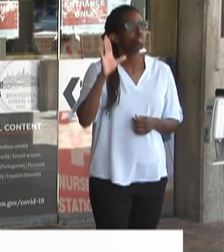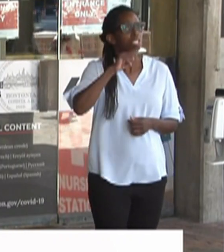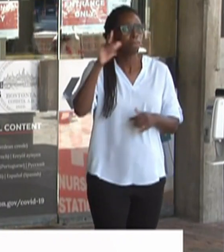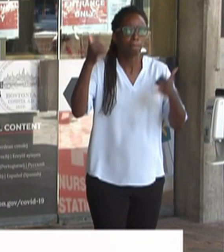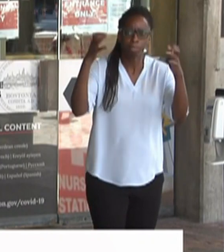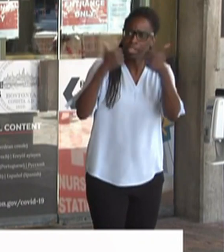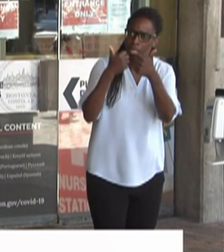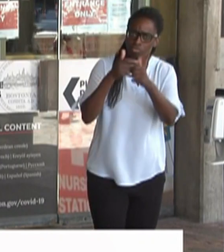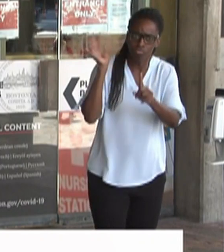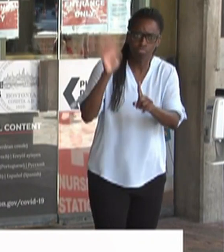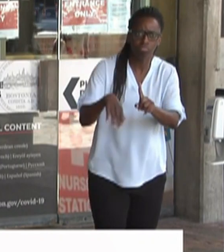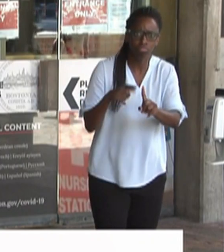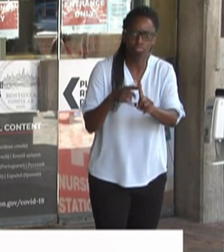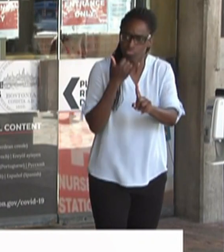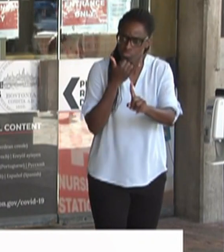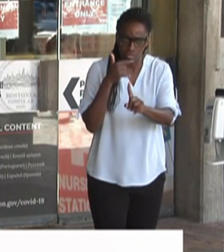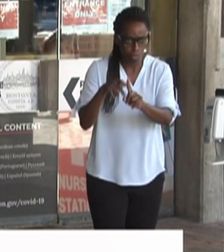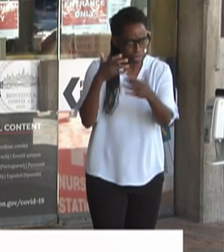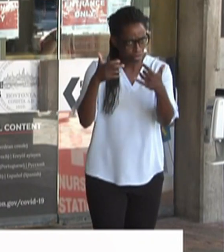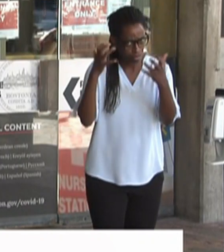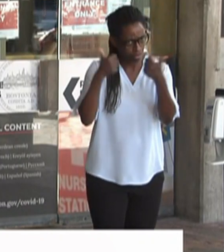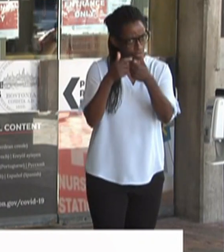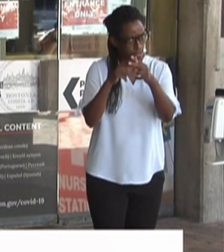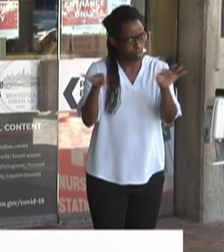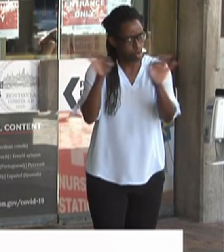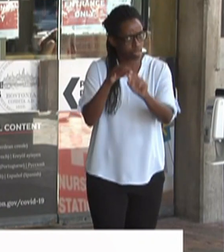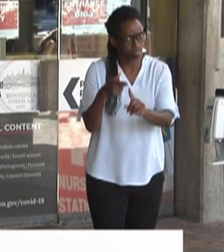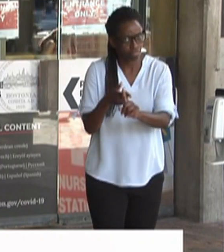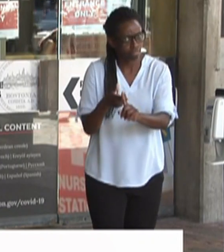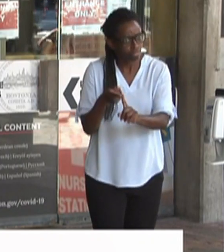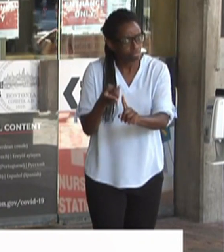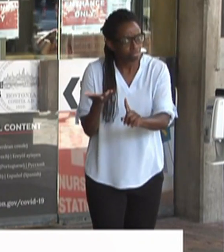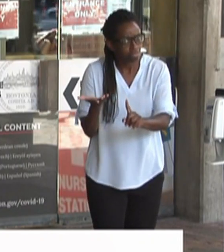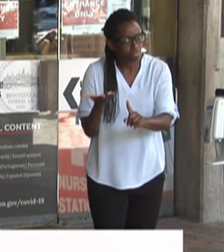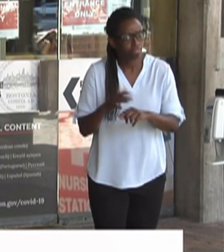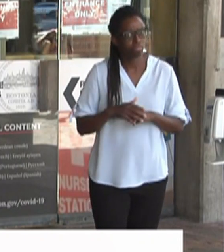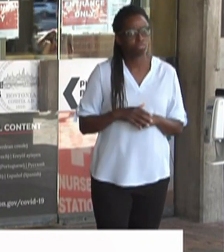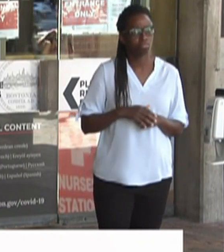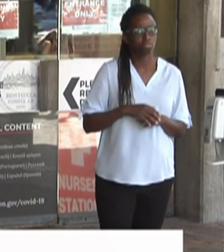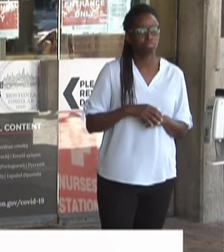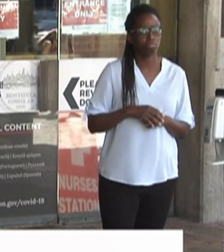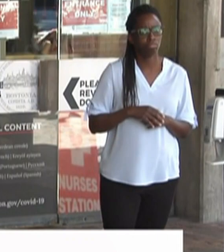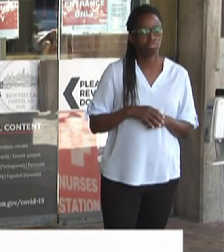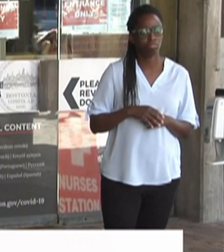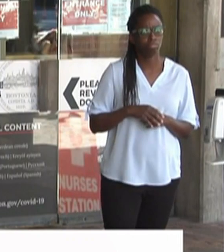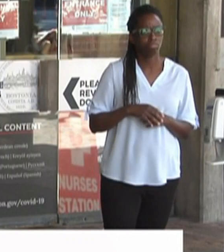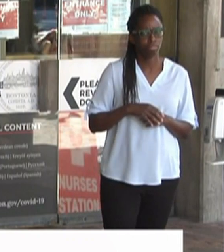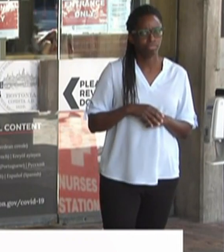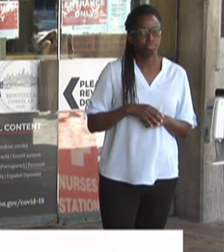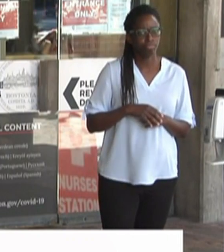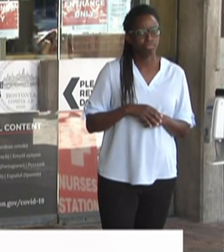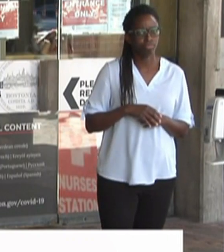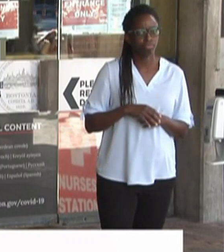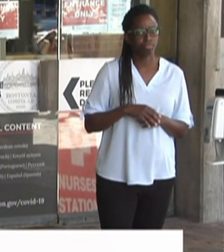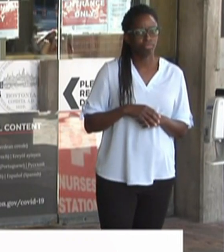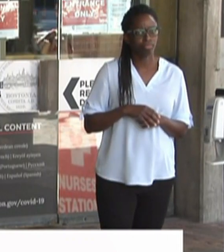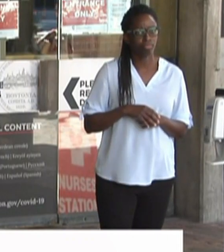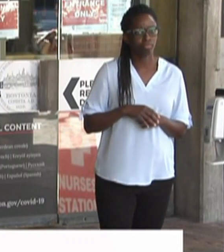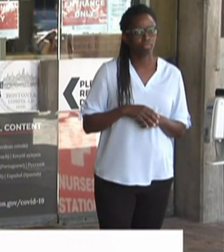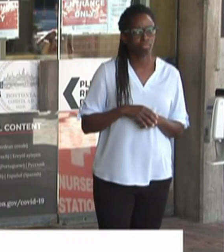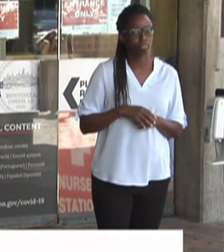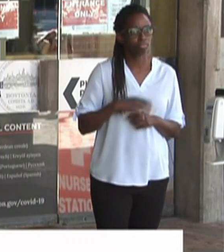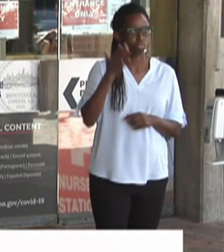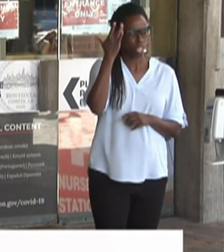to that and pay attention to the different messages that are being sent. And if we continue